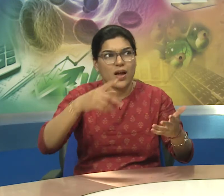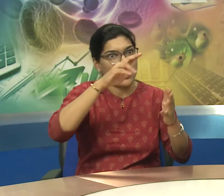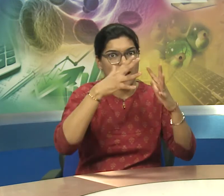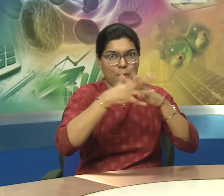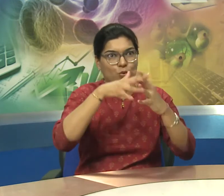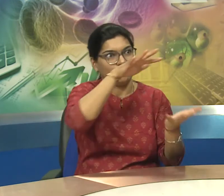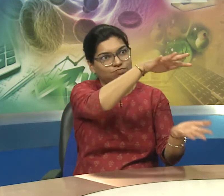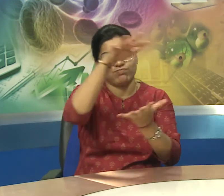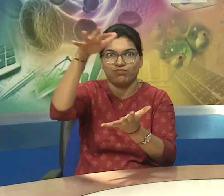workers